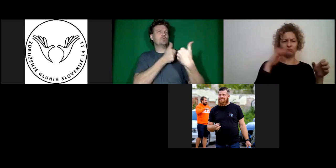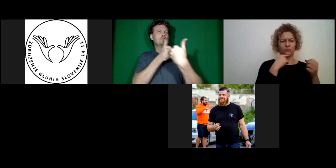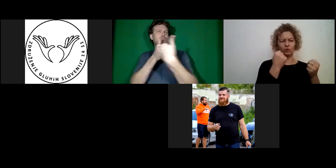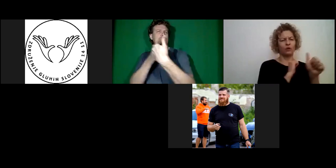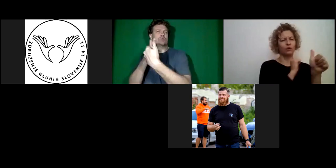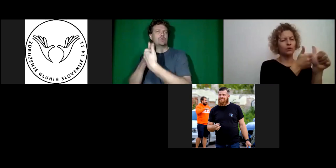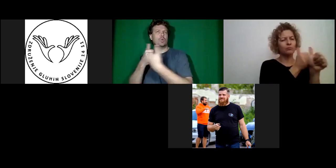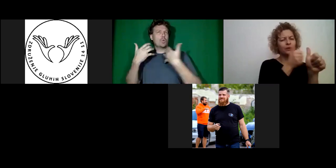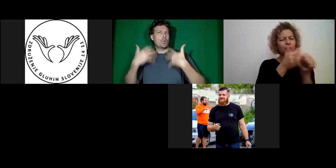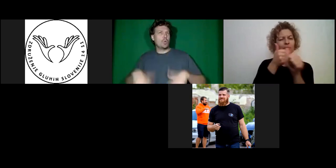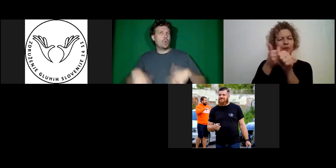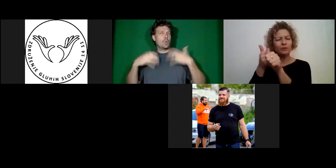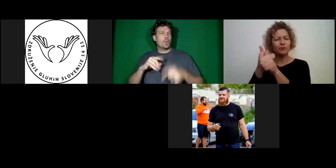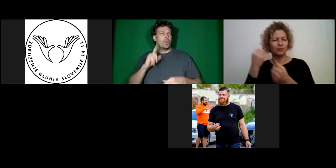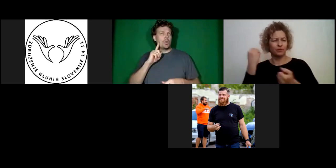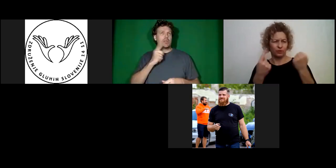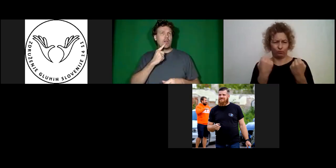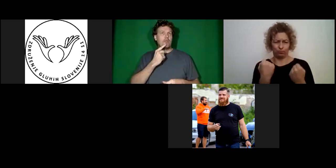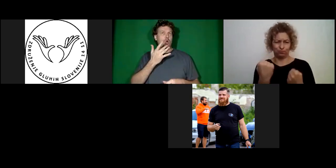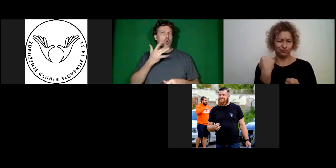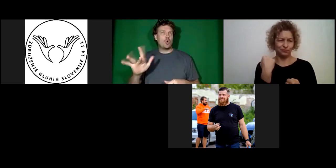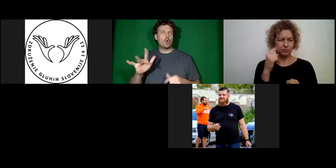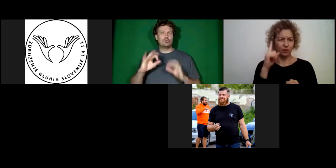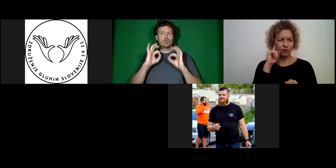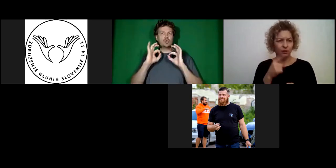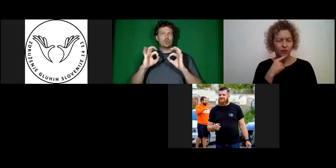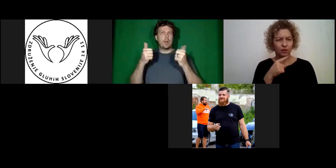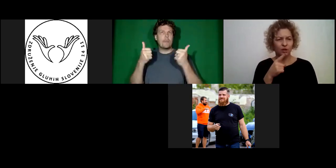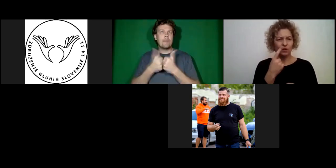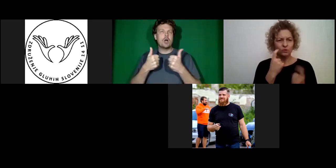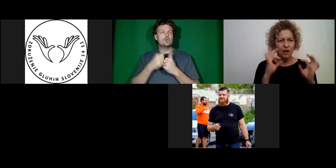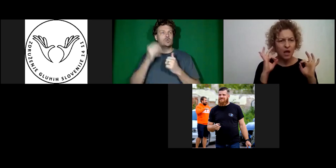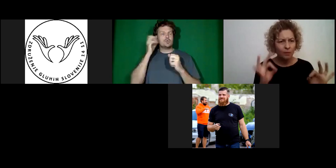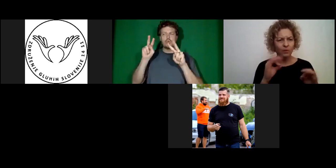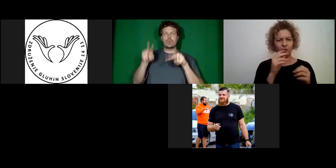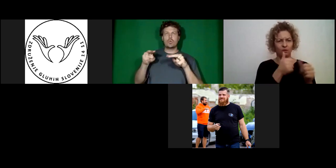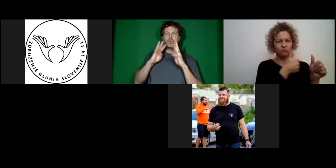And we played in the hearing competition, of course, with